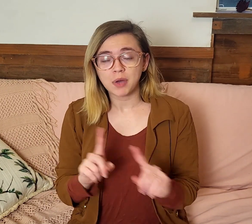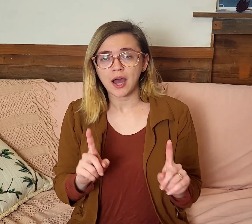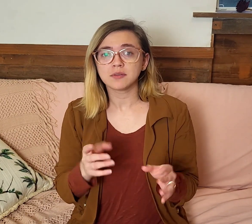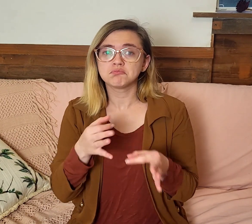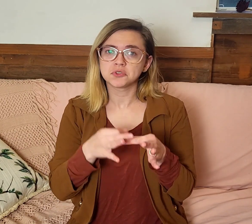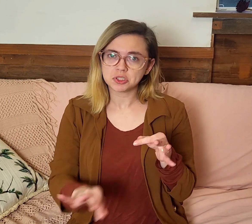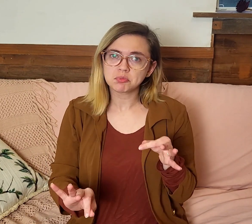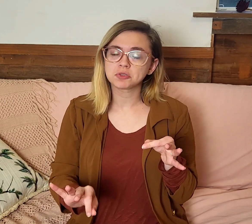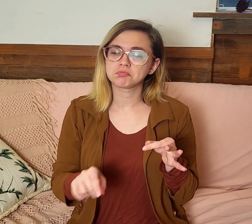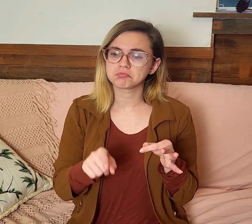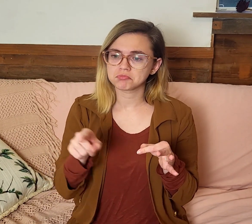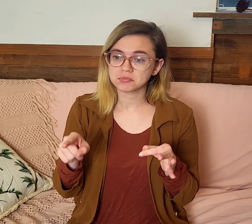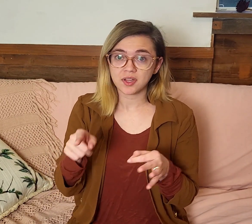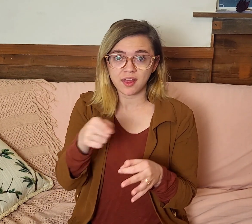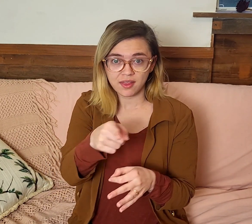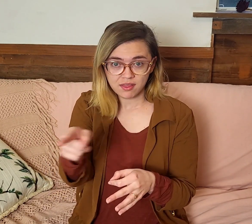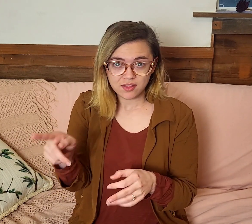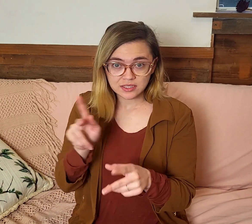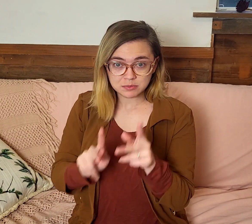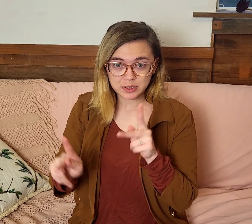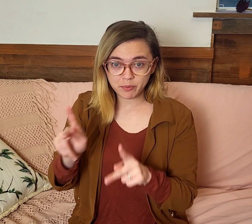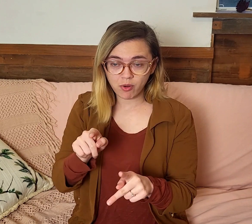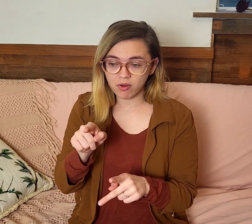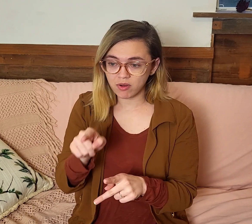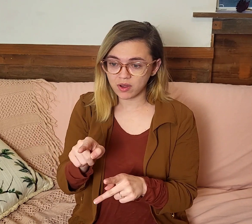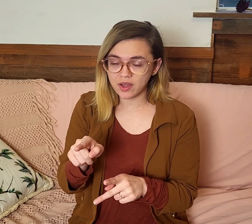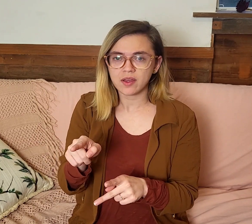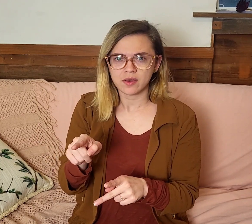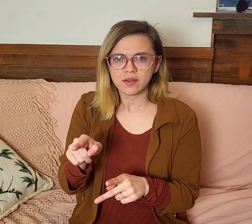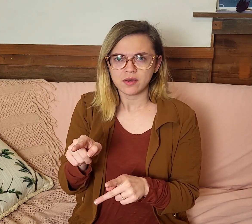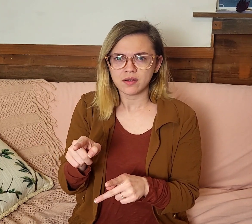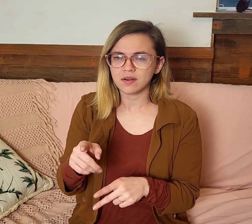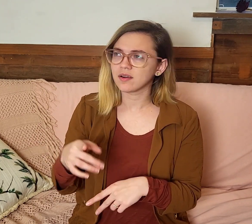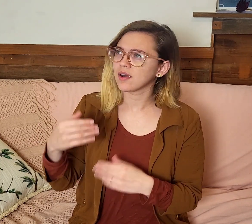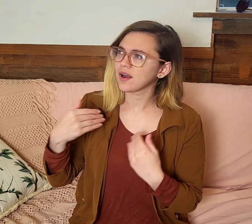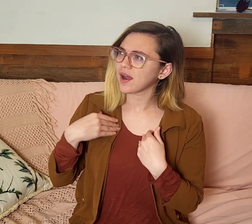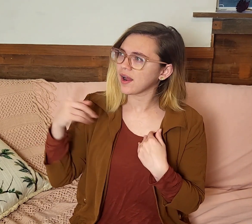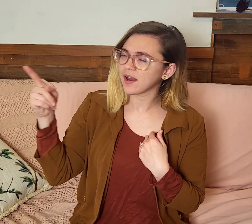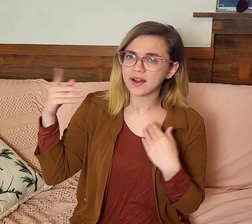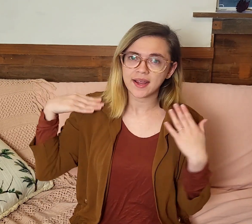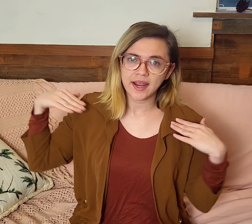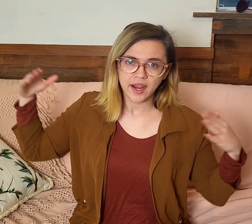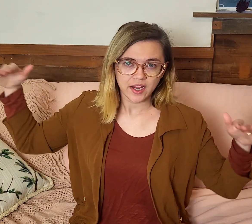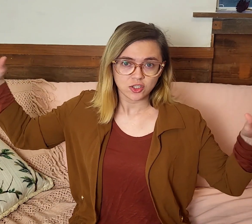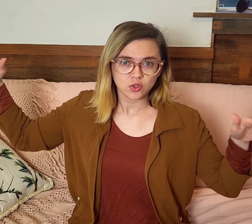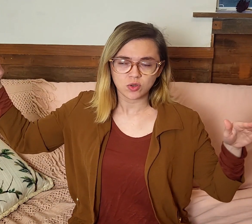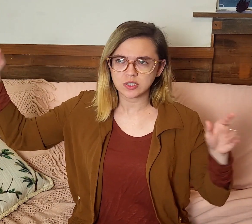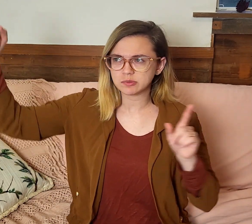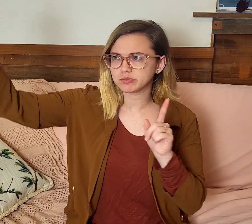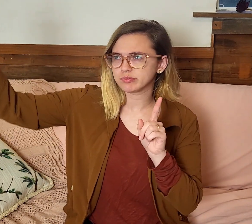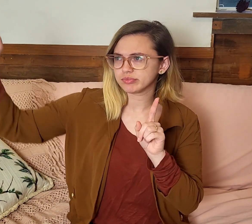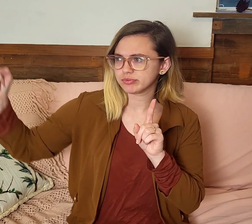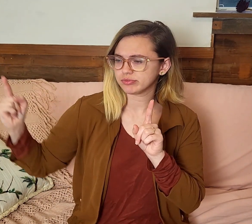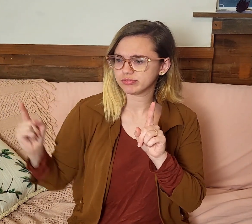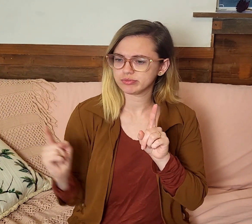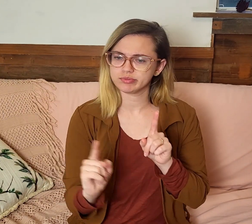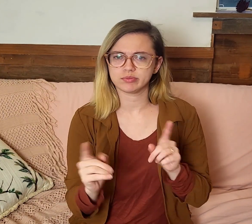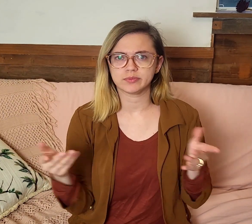But simply put, these people, in the past, there were angels that would